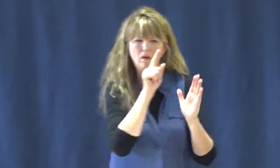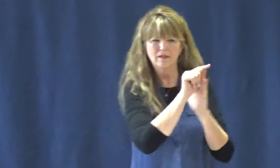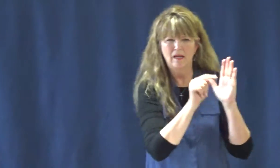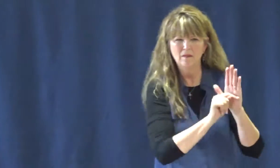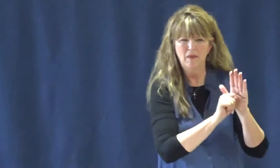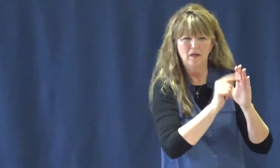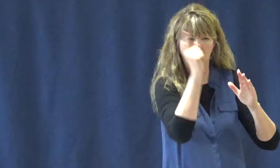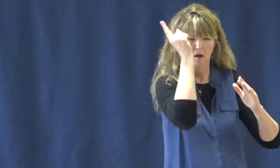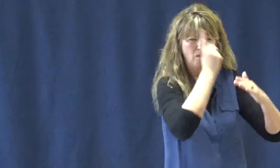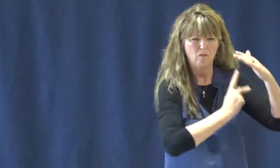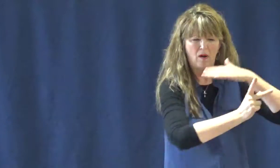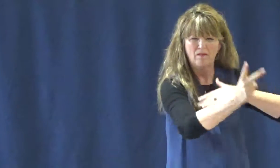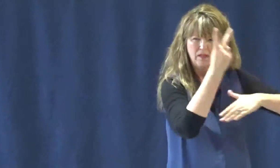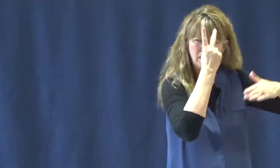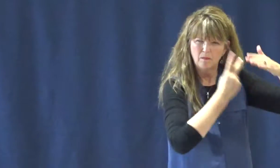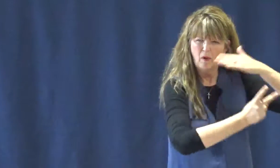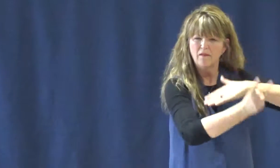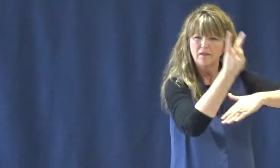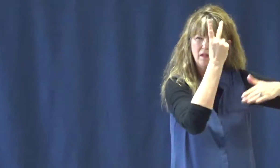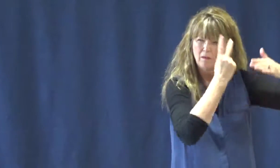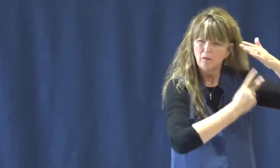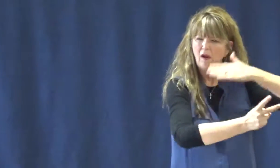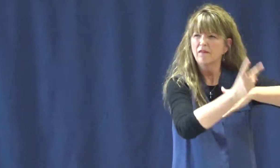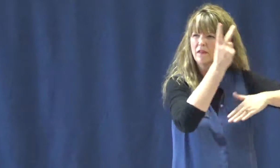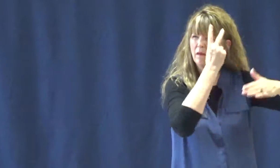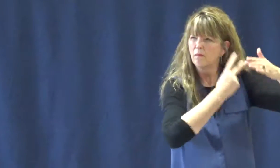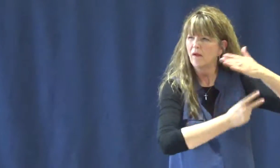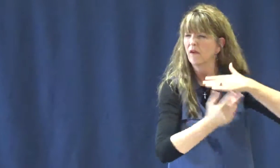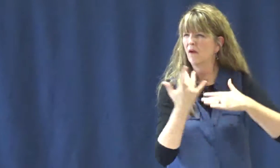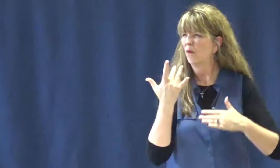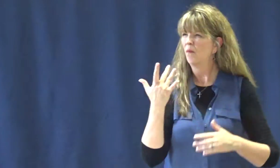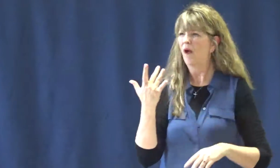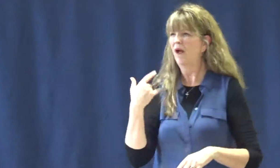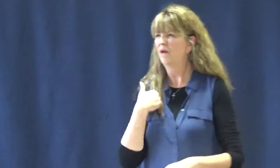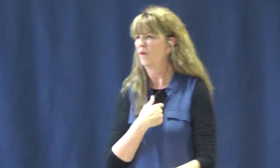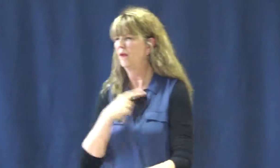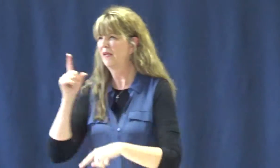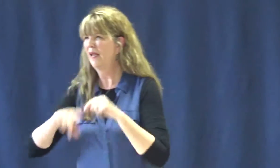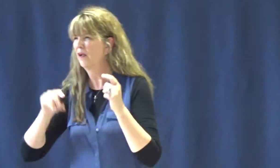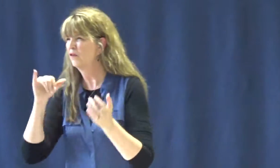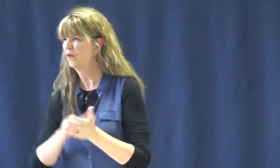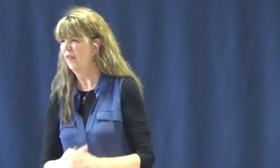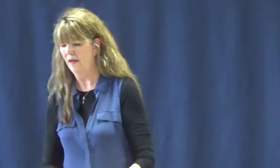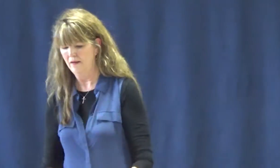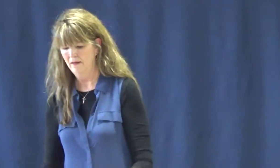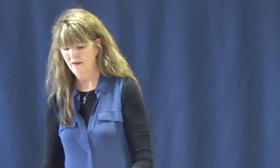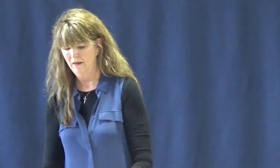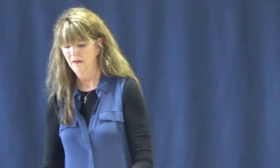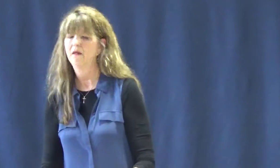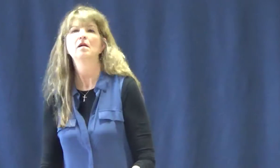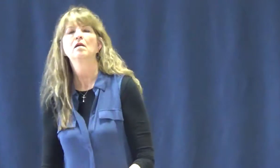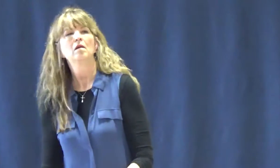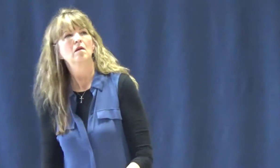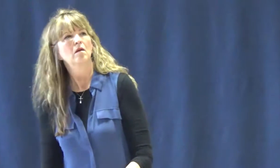not respond and react to all the Old Testament prophecies? Why can we not do